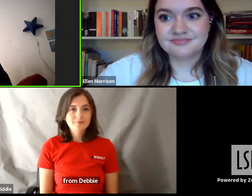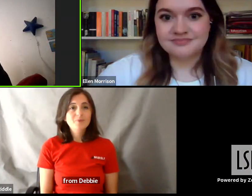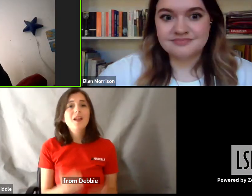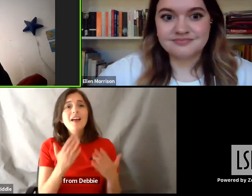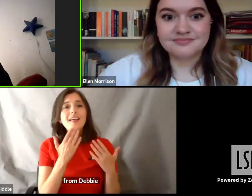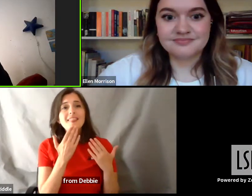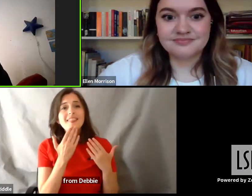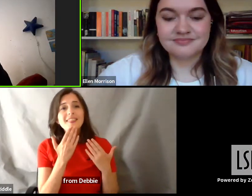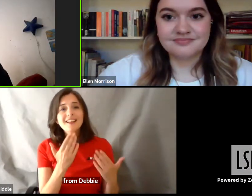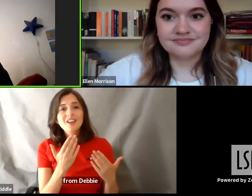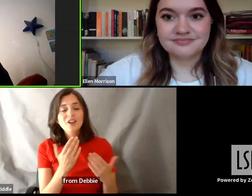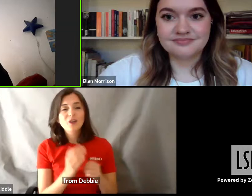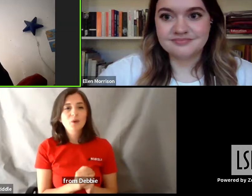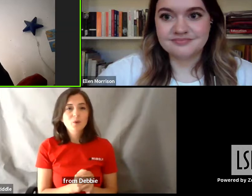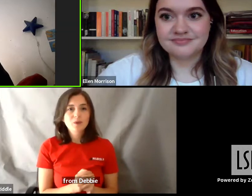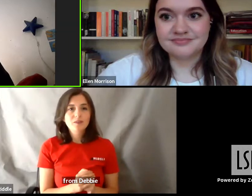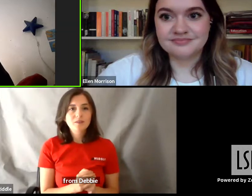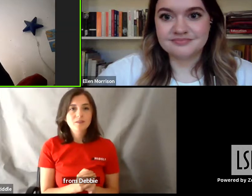Thank you.